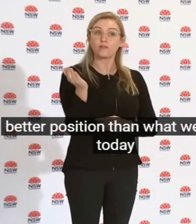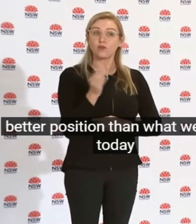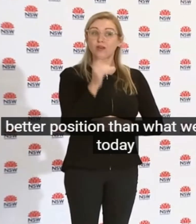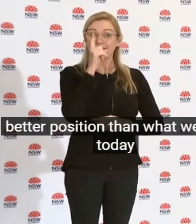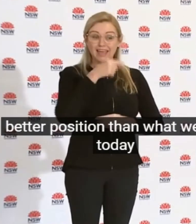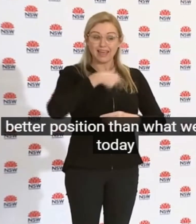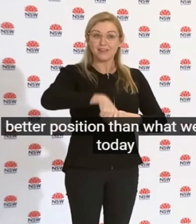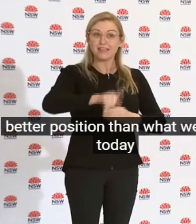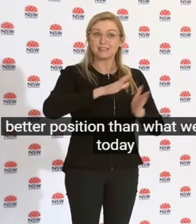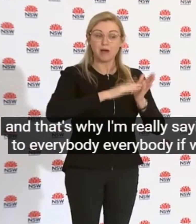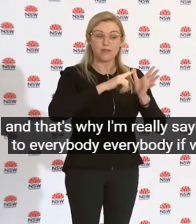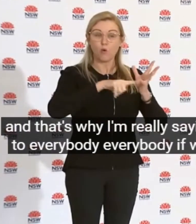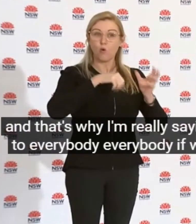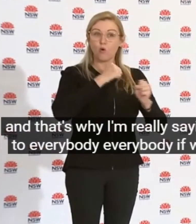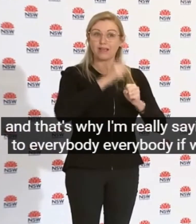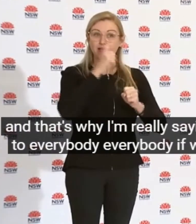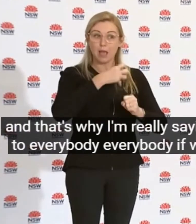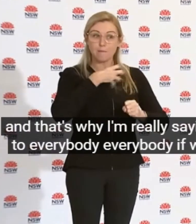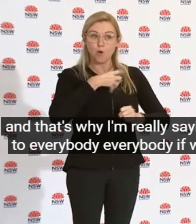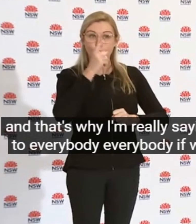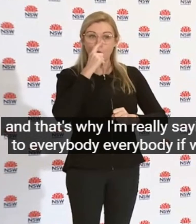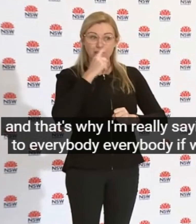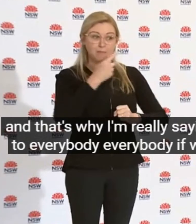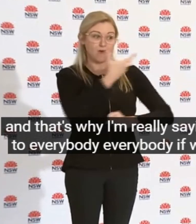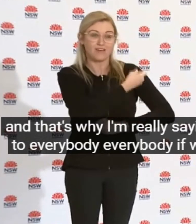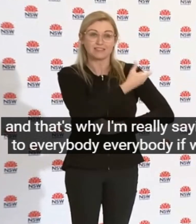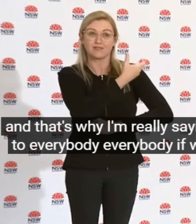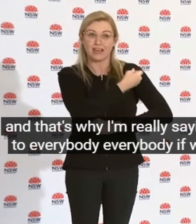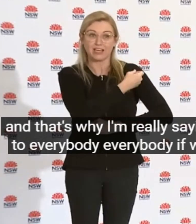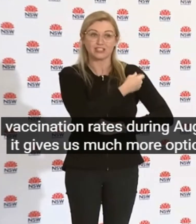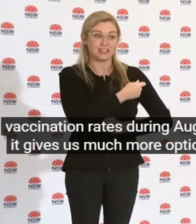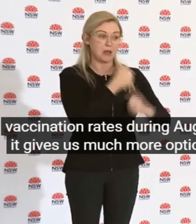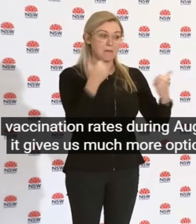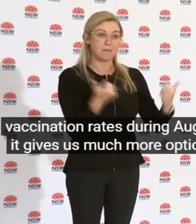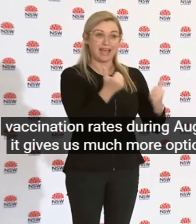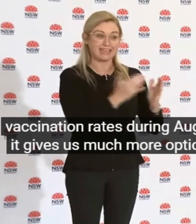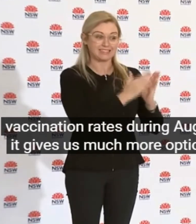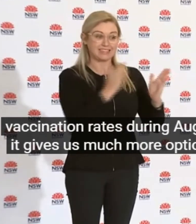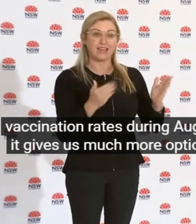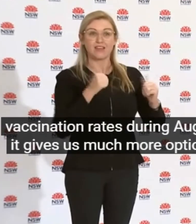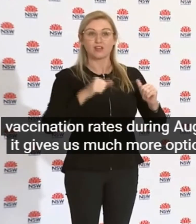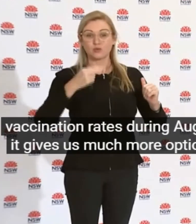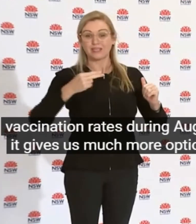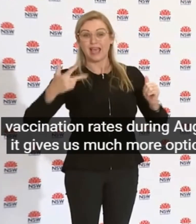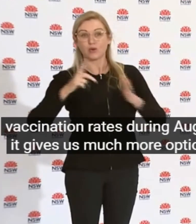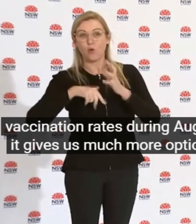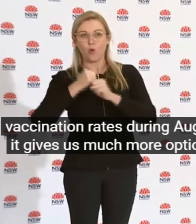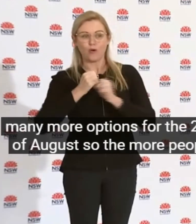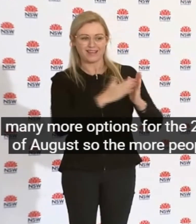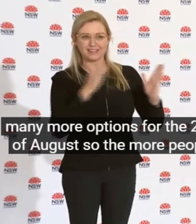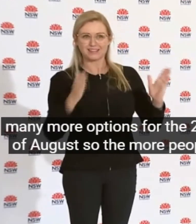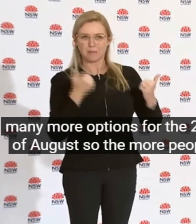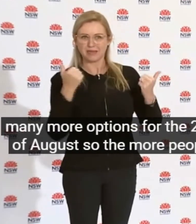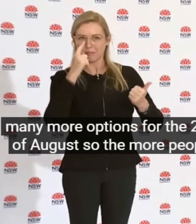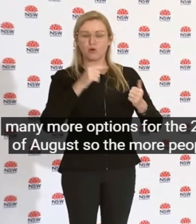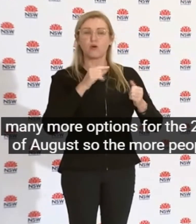August, it gives us much more options, many more options for the 29th of August. So the more people that get vaccinated, especially in those 8 local government areas,